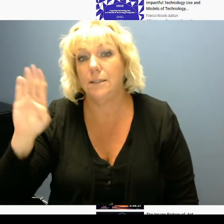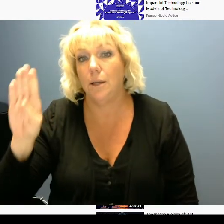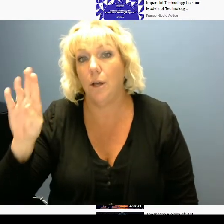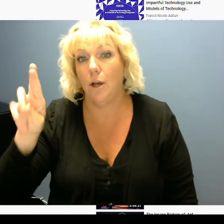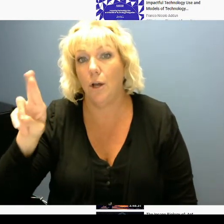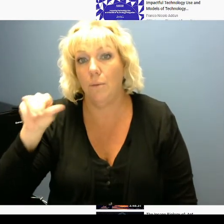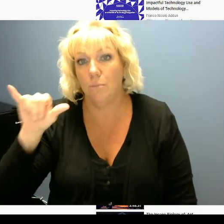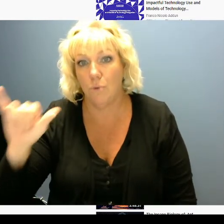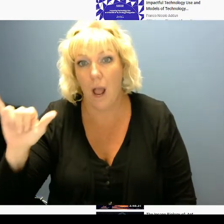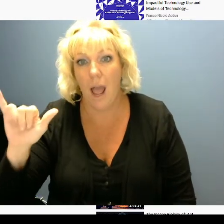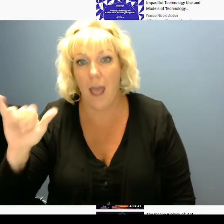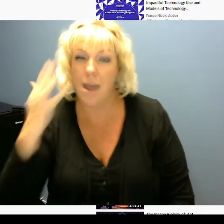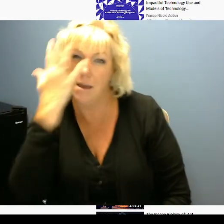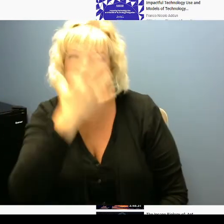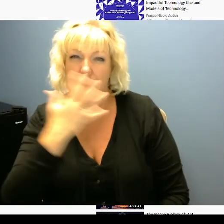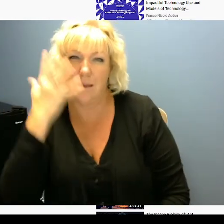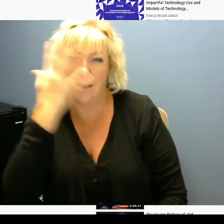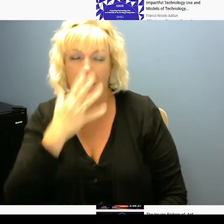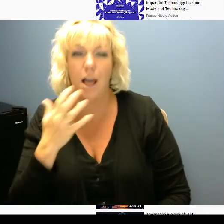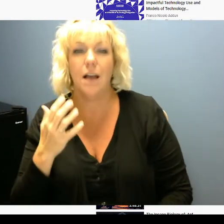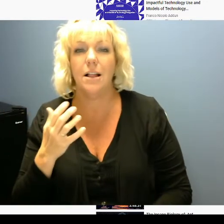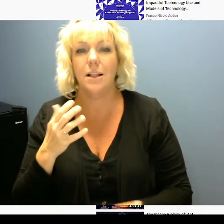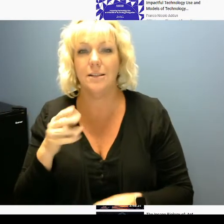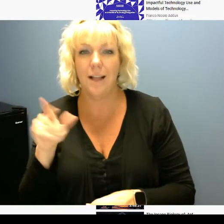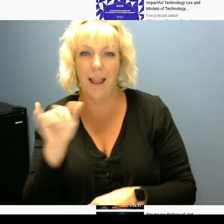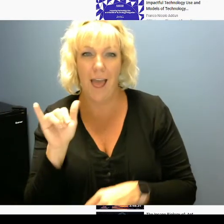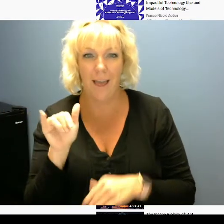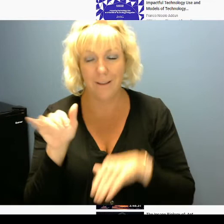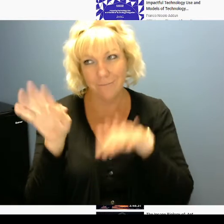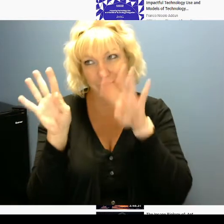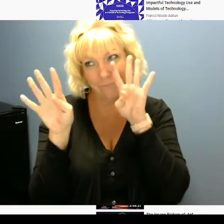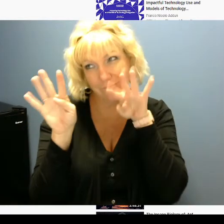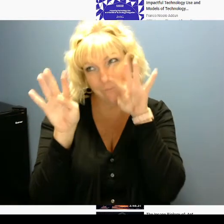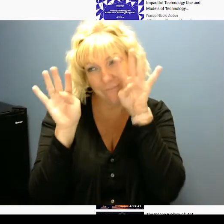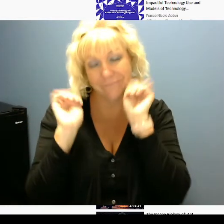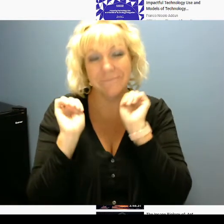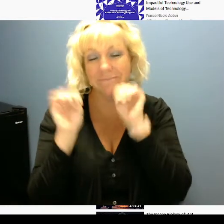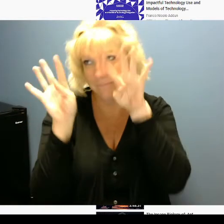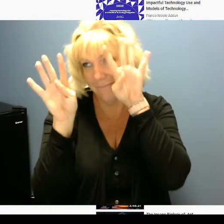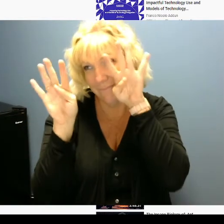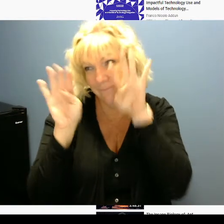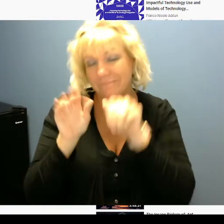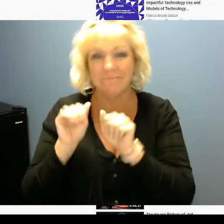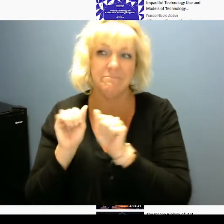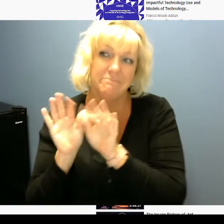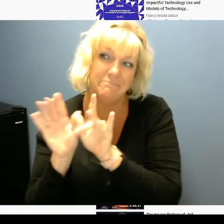quite a seductive look, kind of a come hither expression. So again,